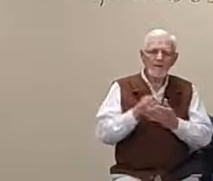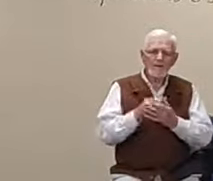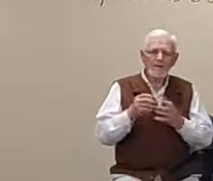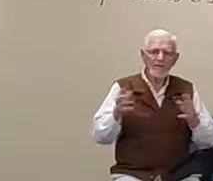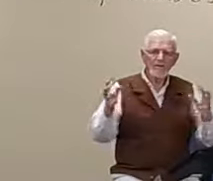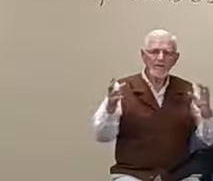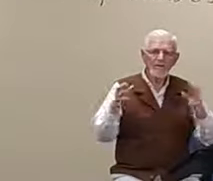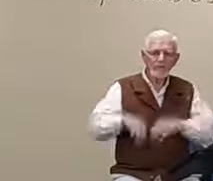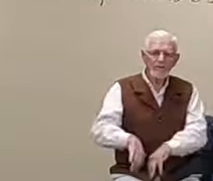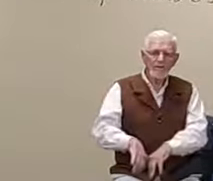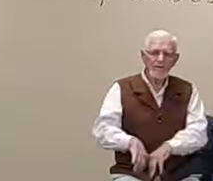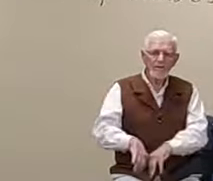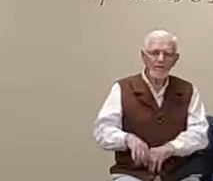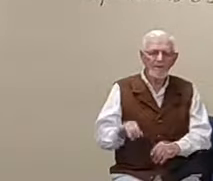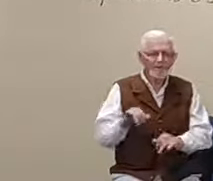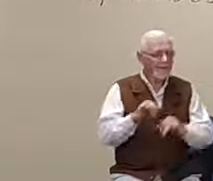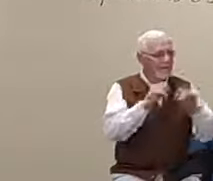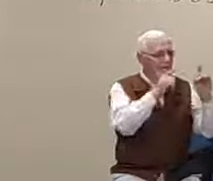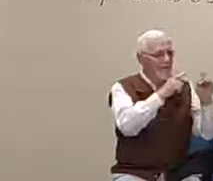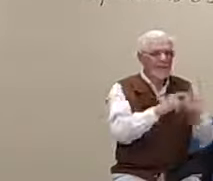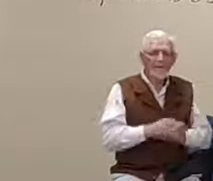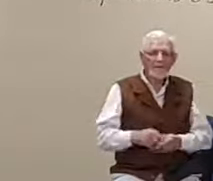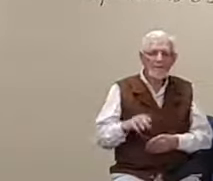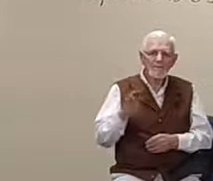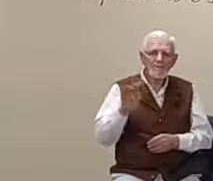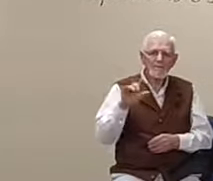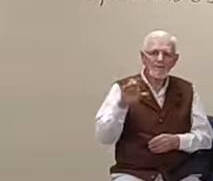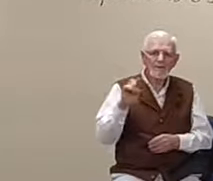there, it is going to be a bloodbath here.